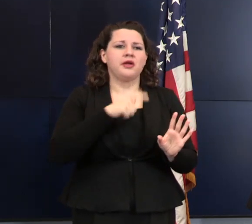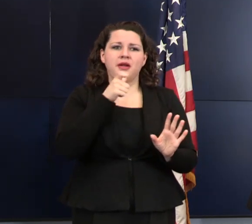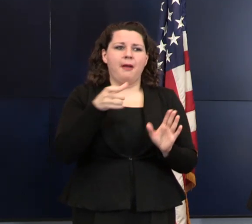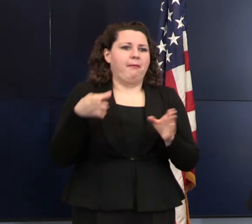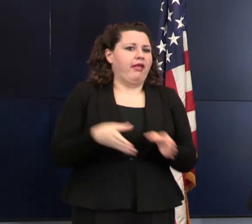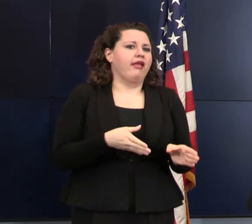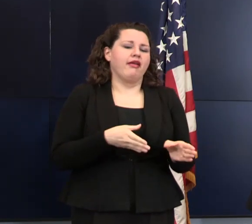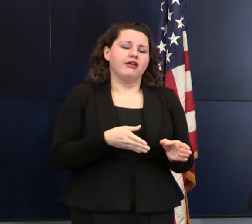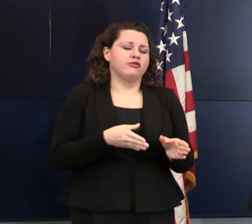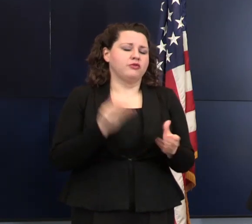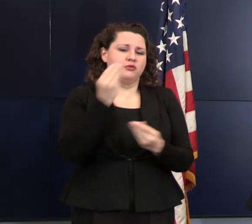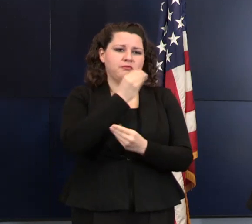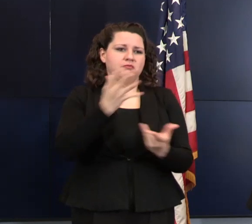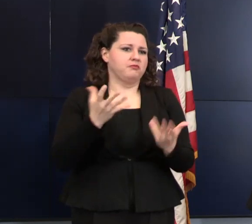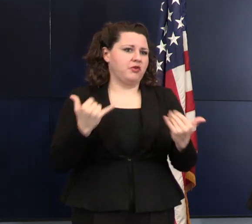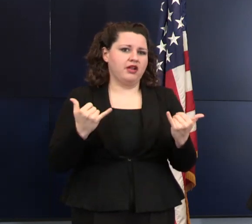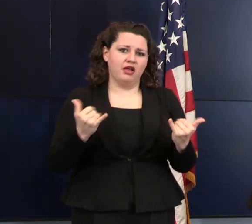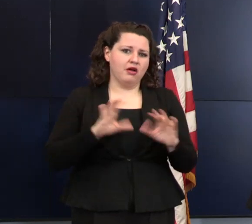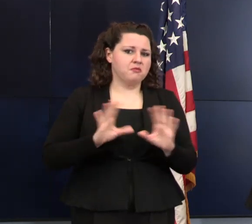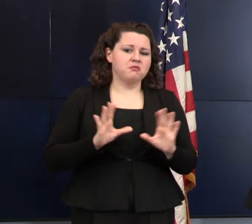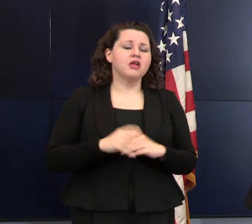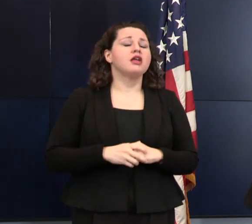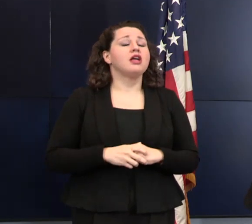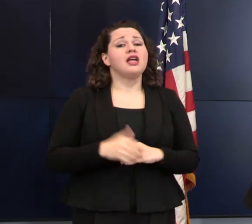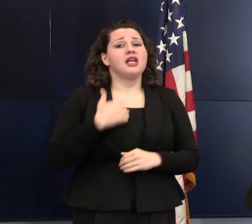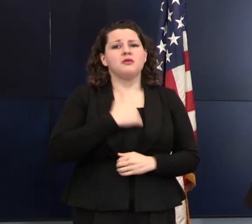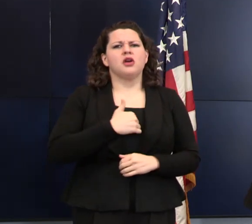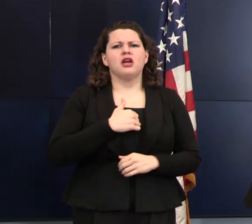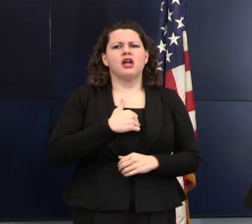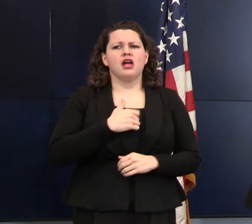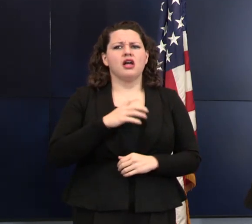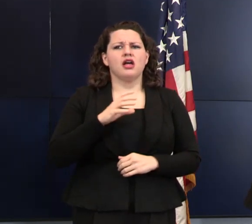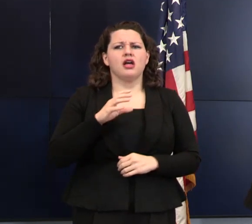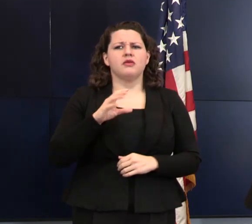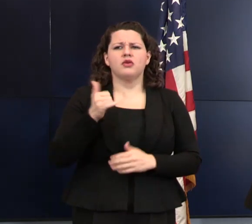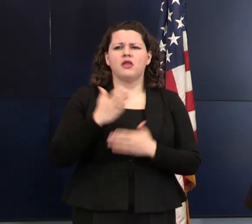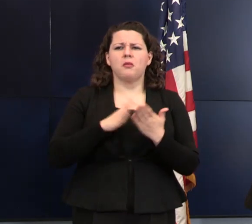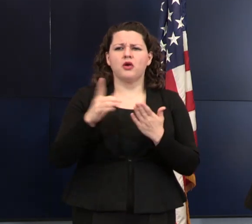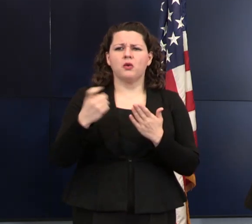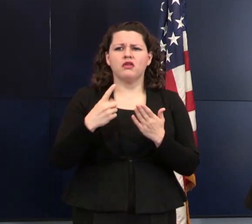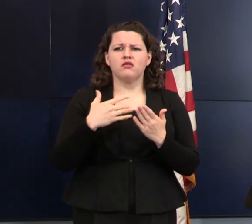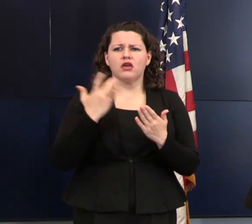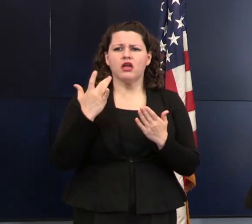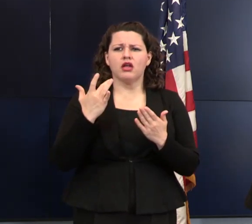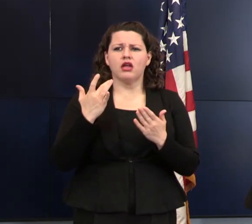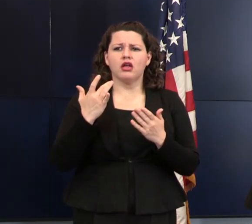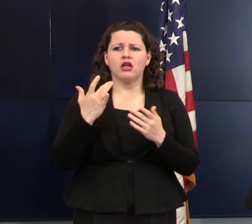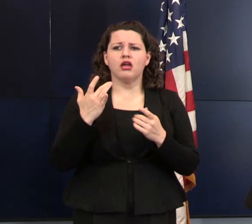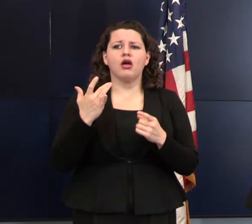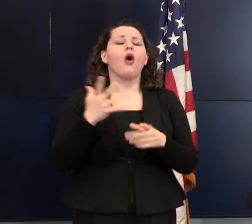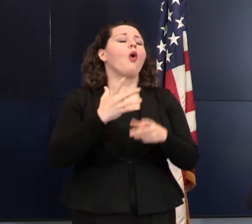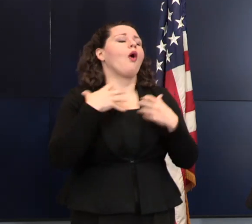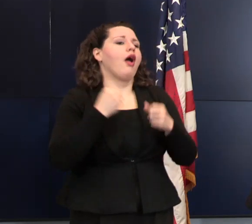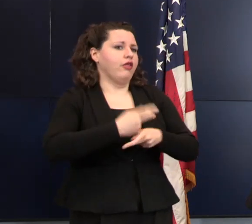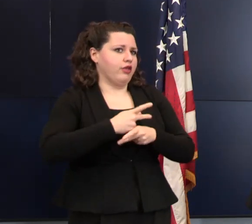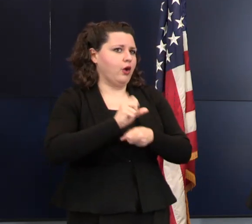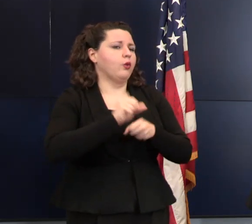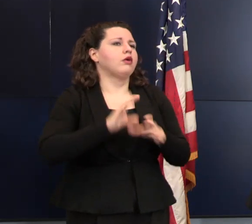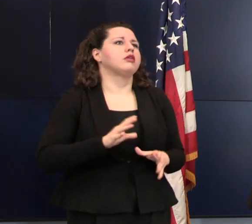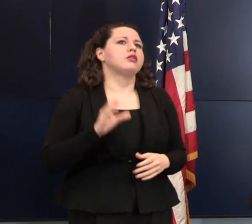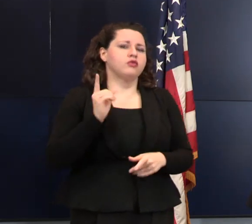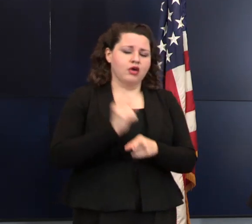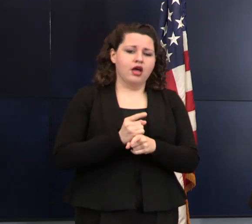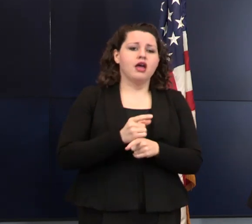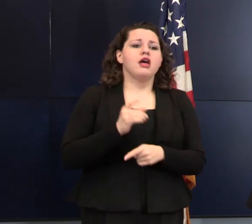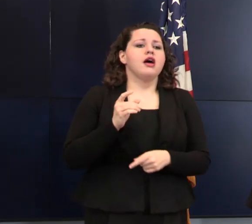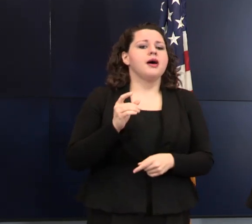to release at this particular point in time. And I'm sorry, but there was another part of your question. yeah, about healthcare workers. Oh, healthcare workers,